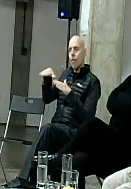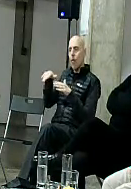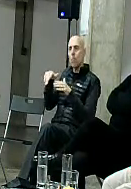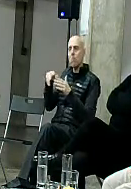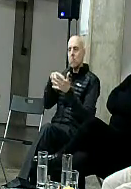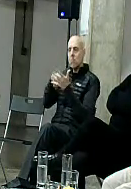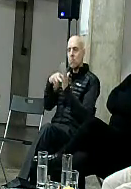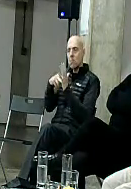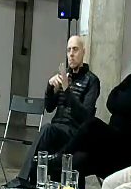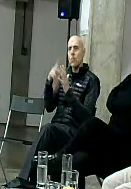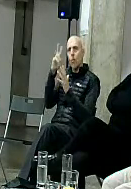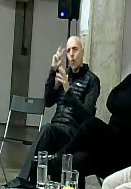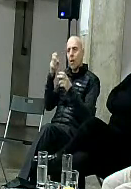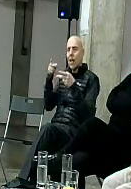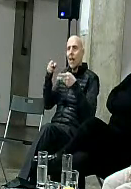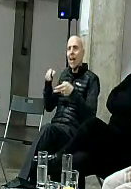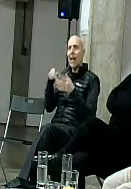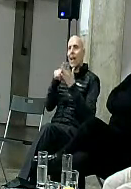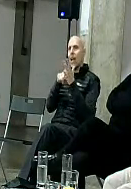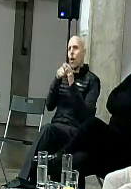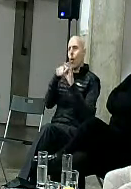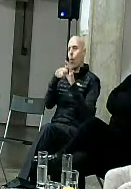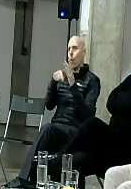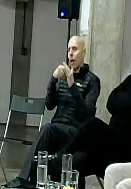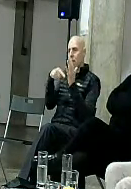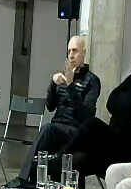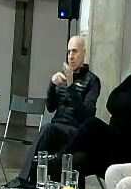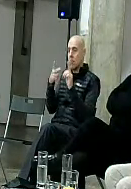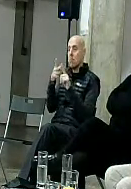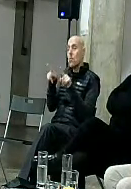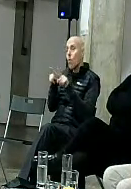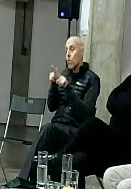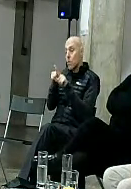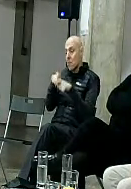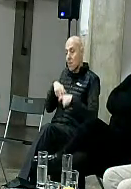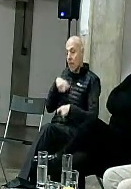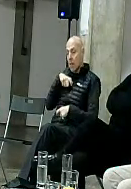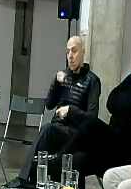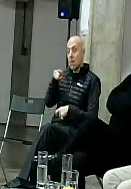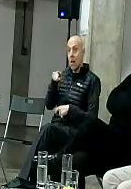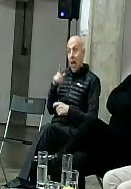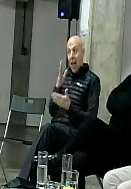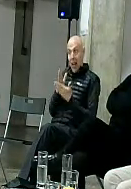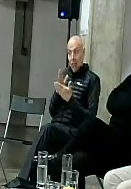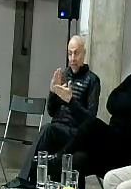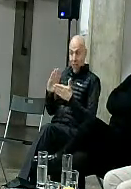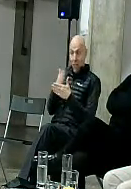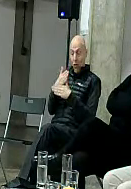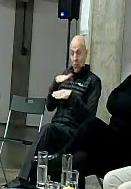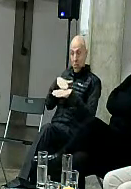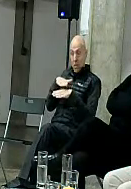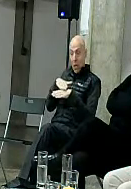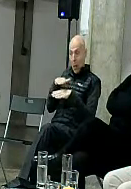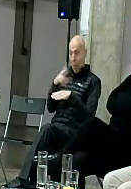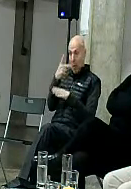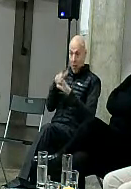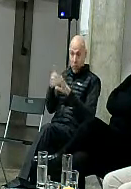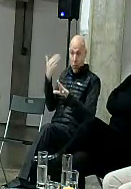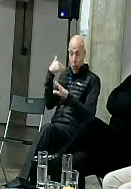my solicitor, who I saw the solicitor again for the first time this week, since 8 years